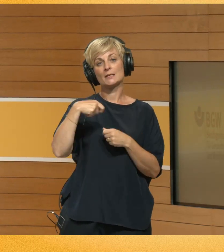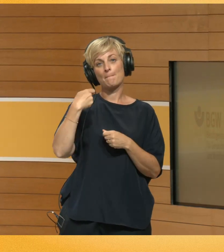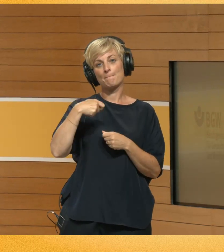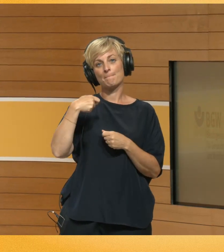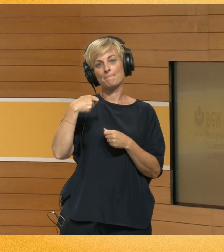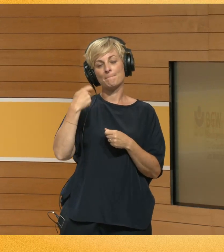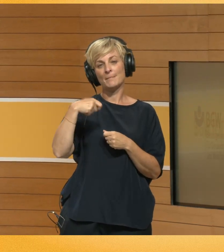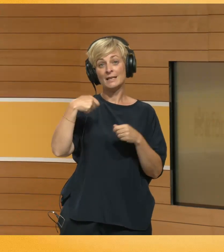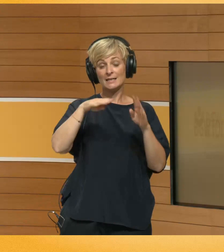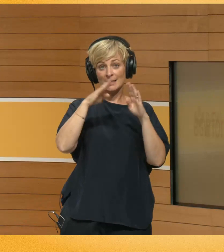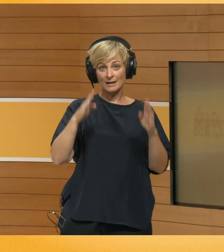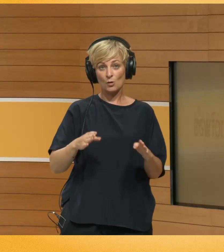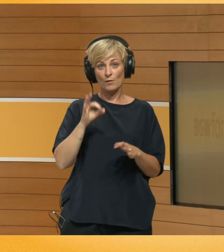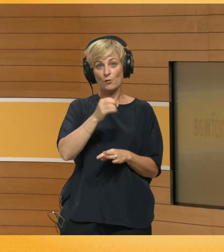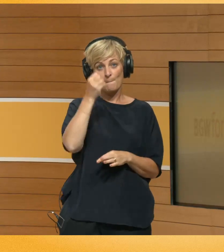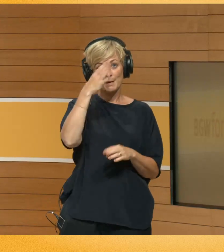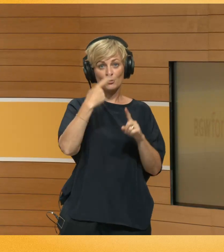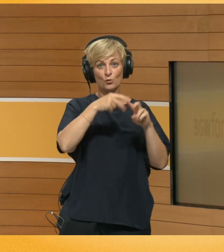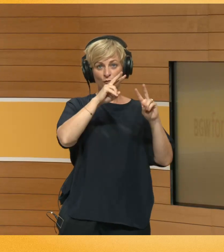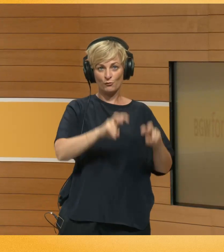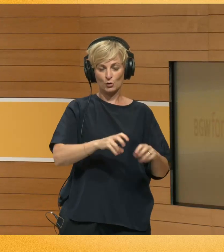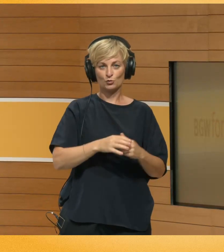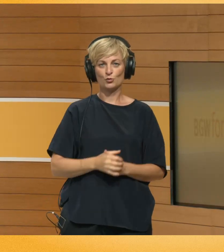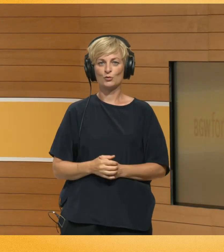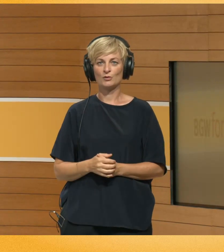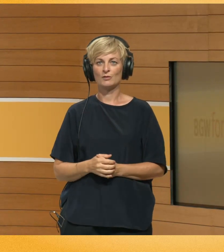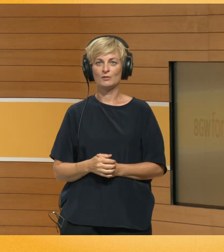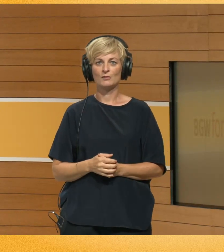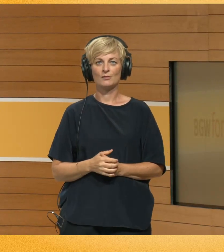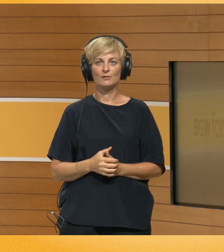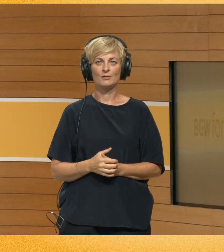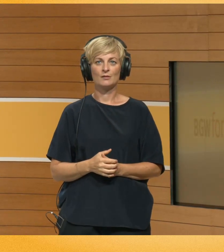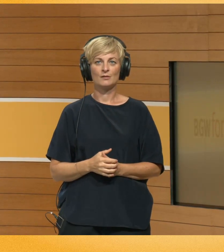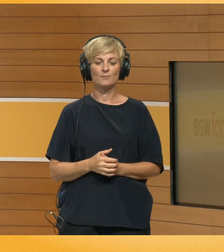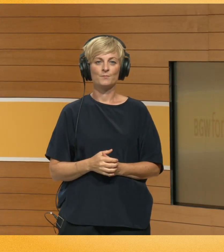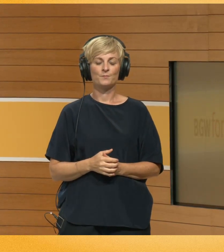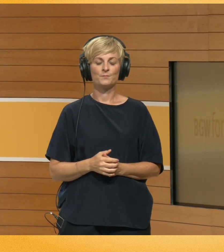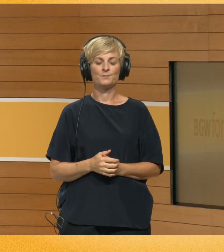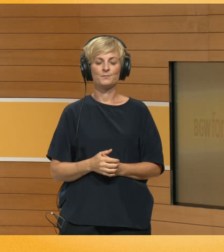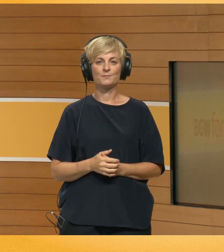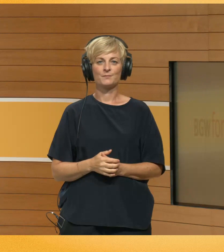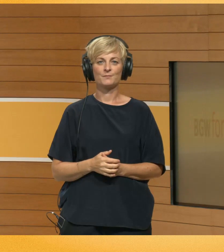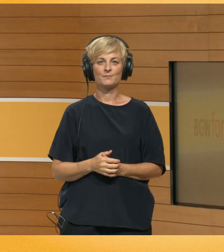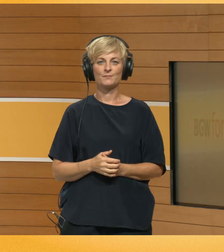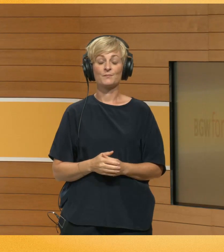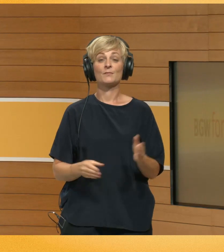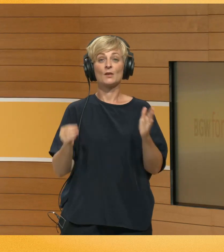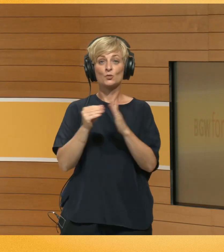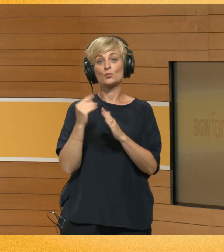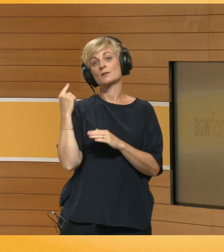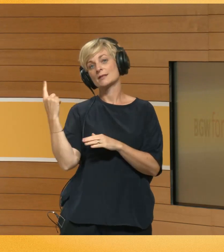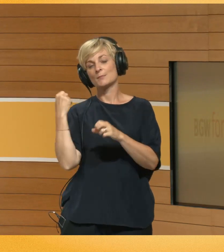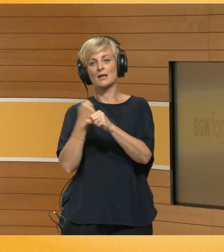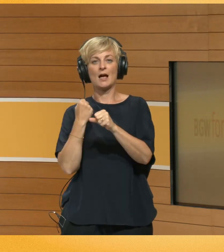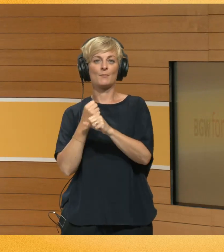also involved with the German West African Center for Global Health and Pandemic Prevention. And this as a keyword for our